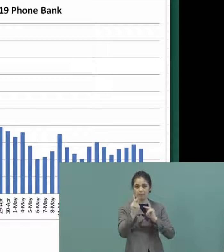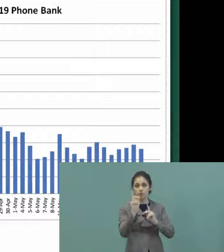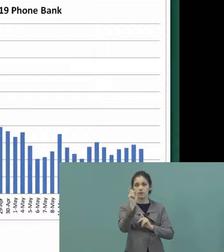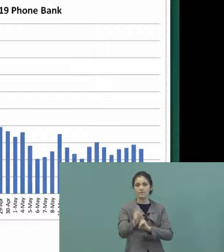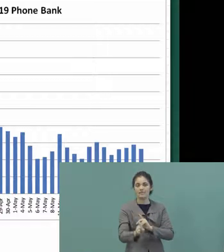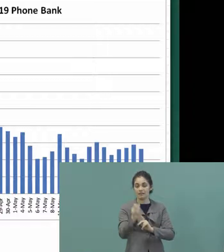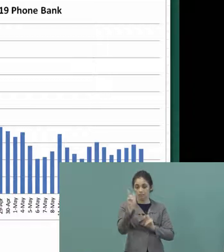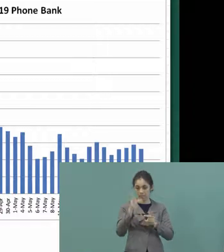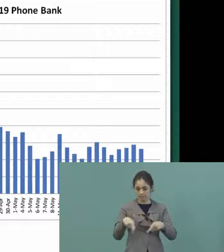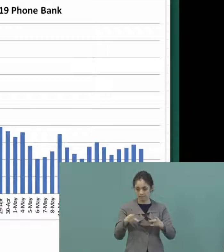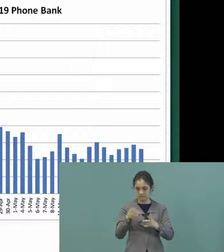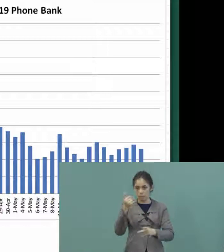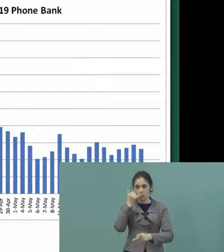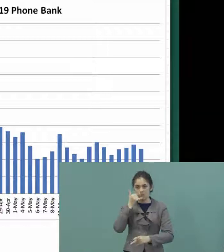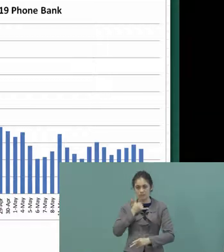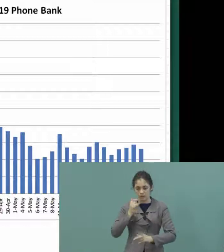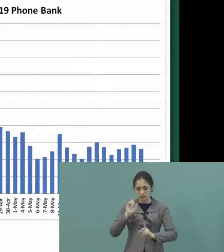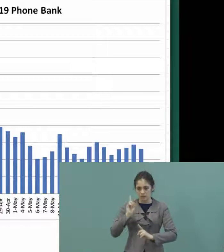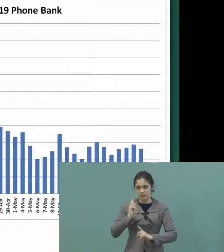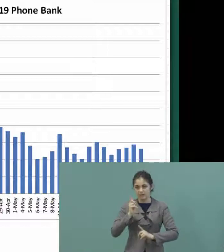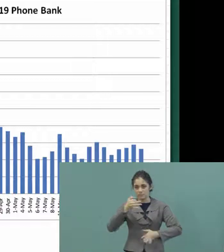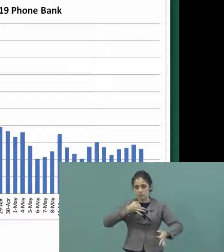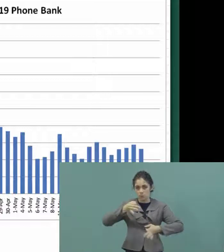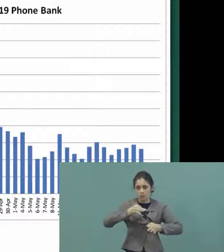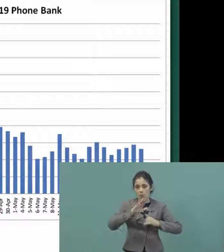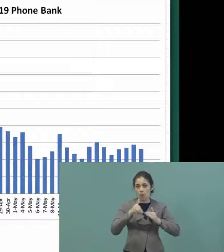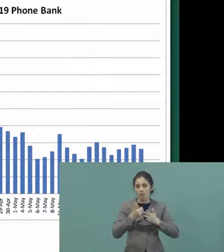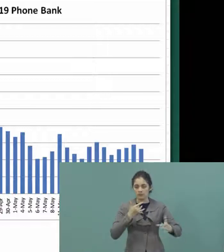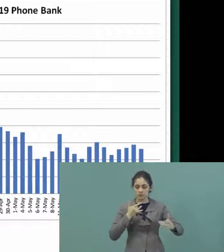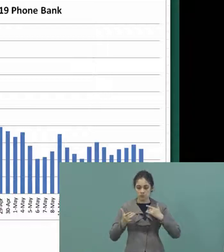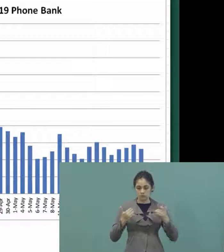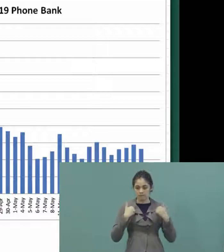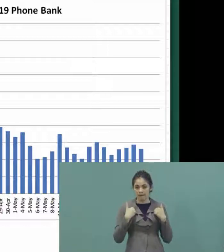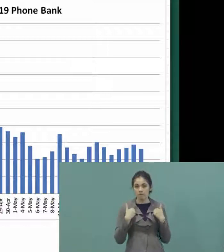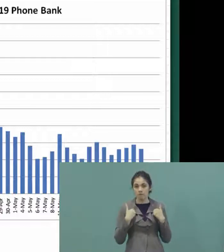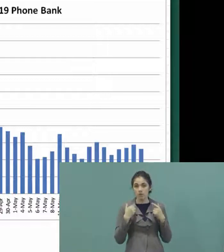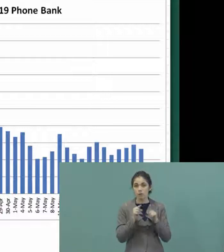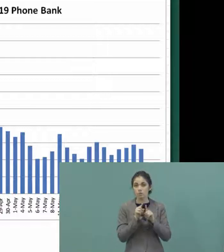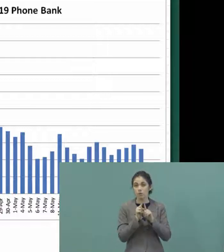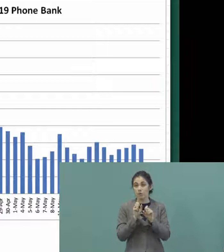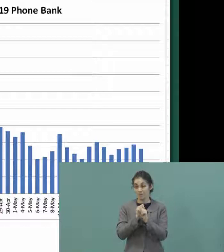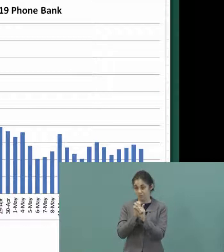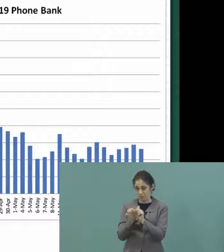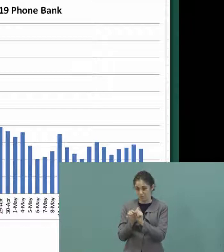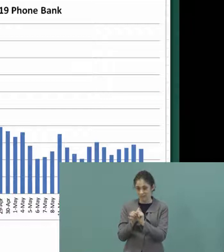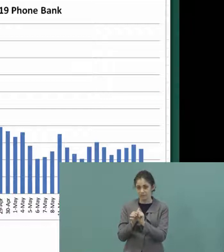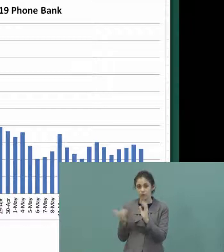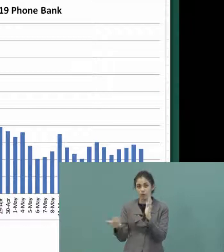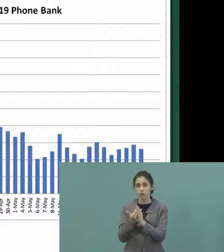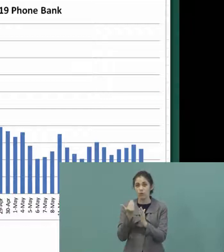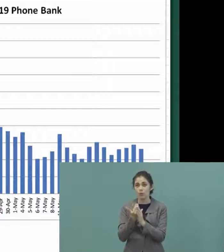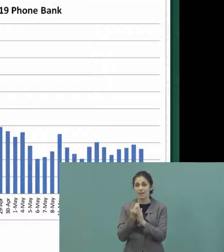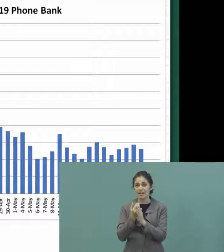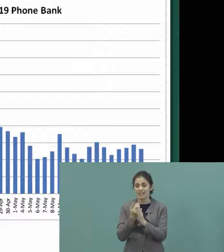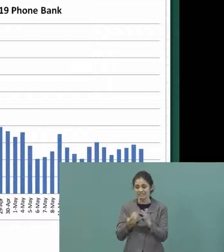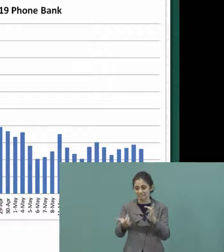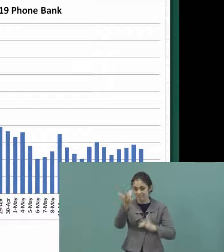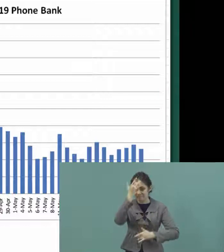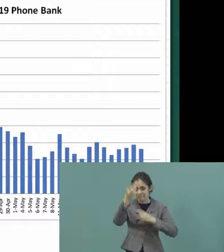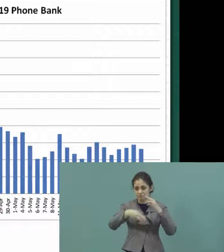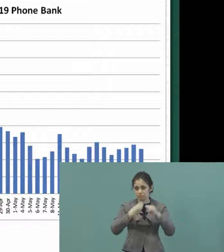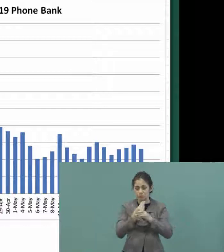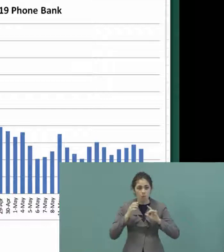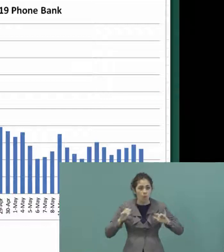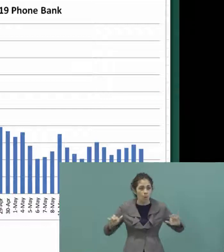somewhere to call, that people needed to describe the concerns that they had. This virus is new. This is a pandemic situation, and